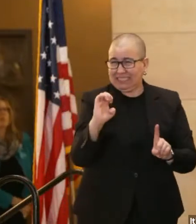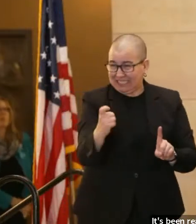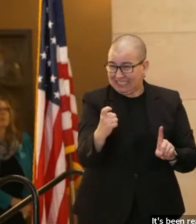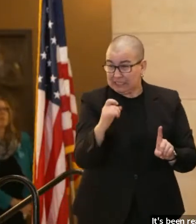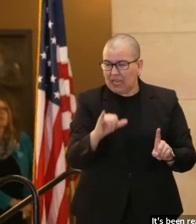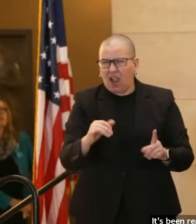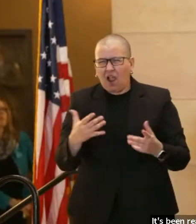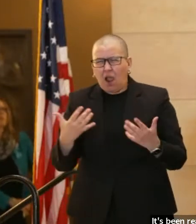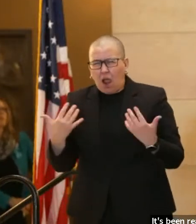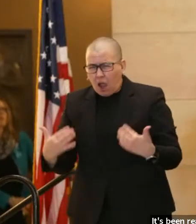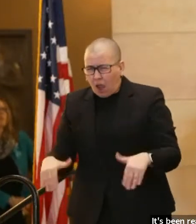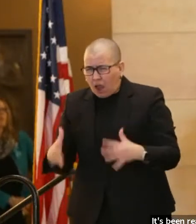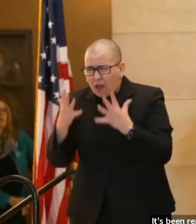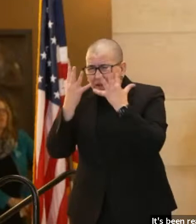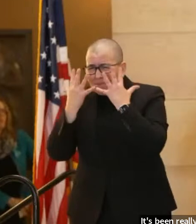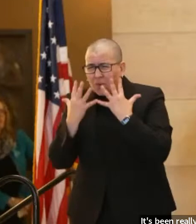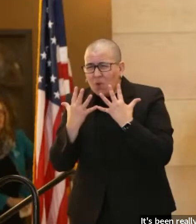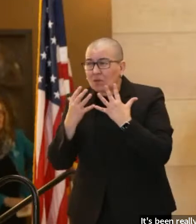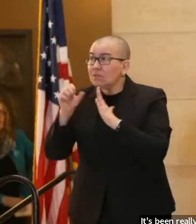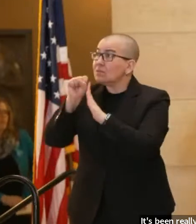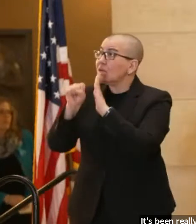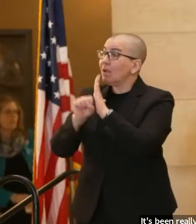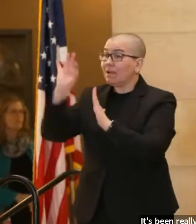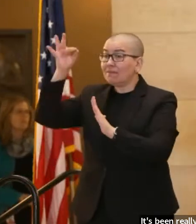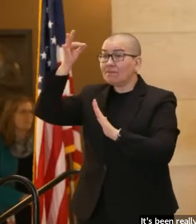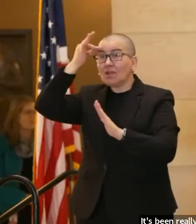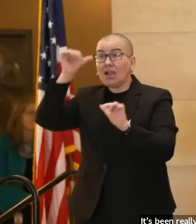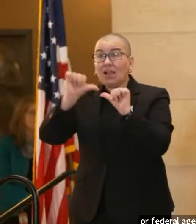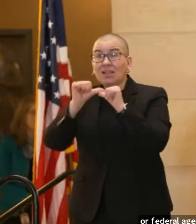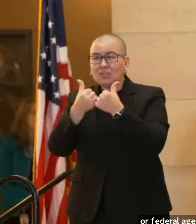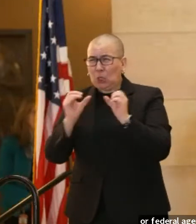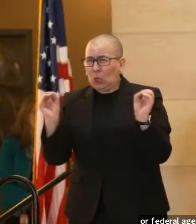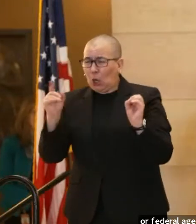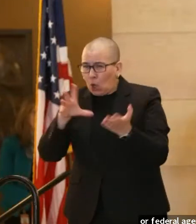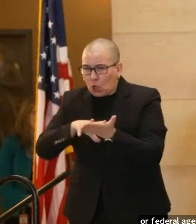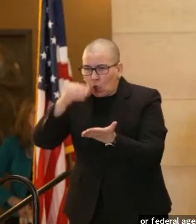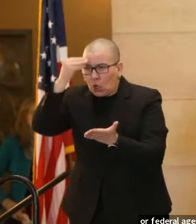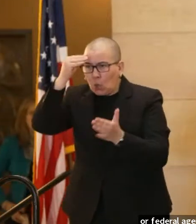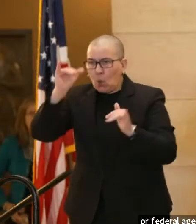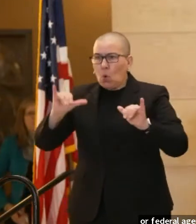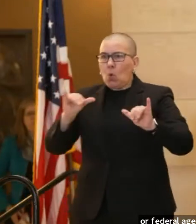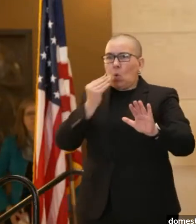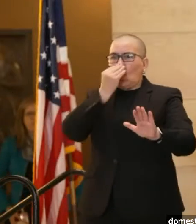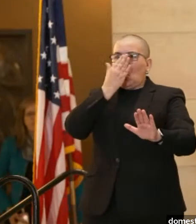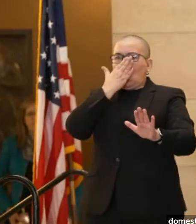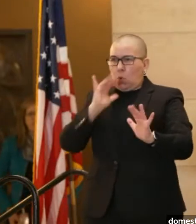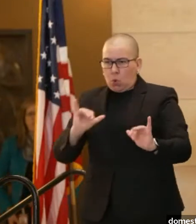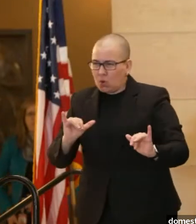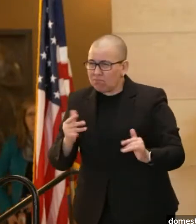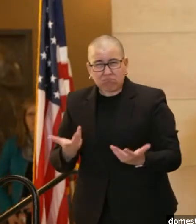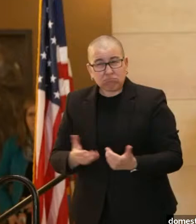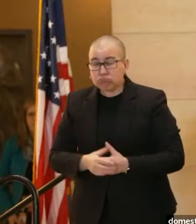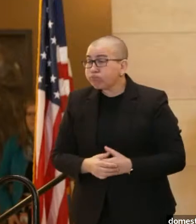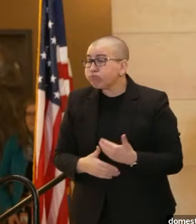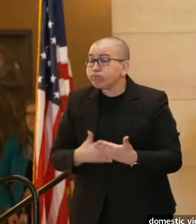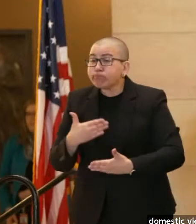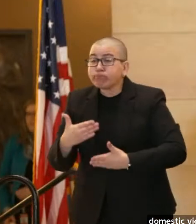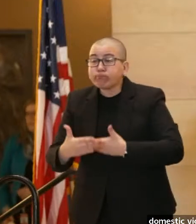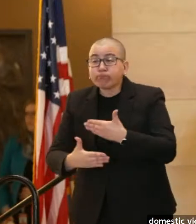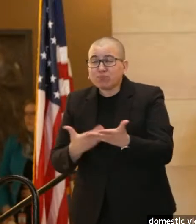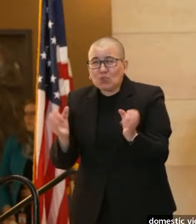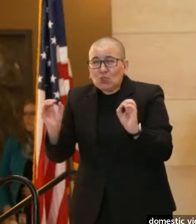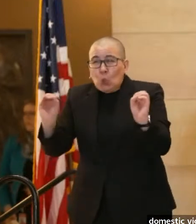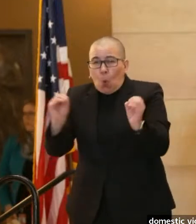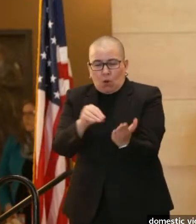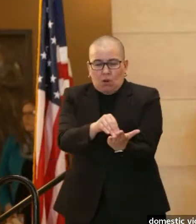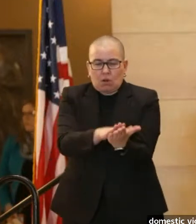agency collects that comprehensive data on domestic violence or intimate partner homicide. As a result of completing the MMIW